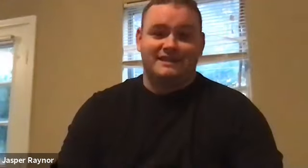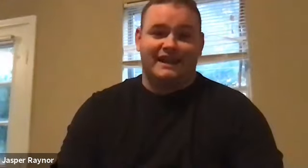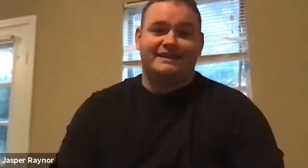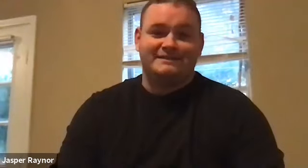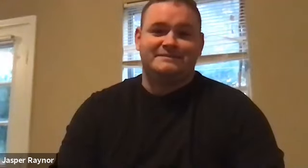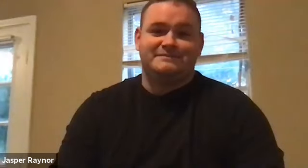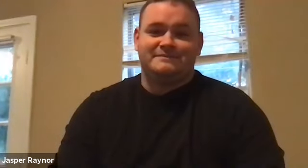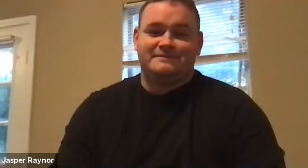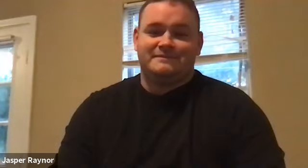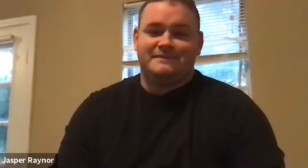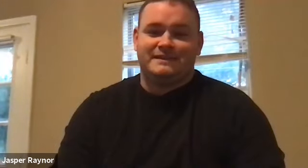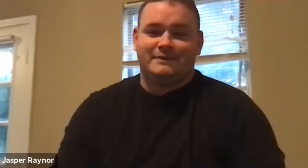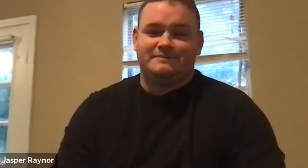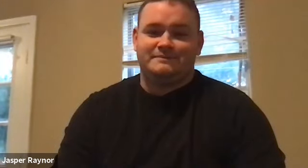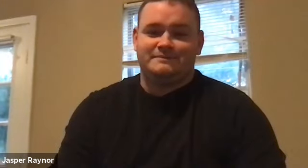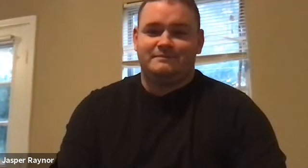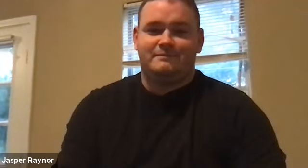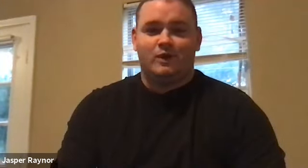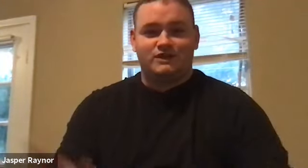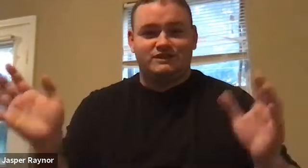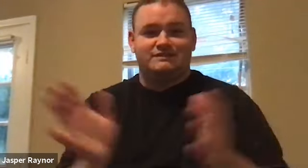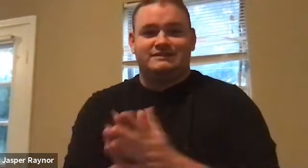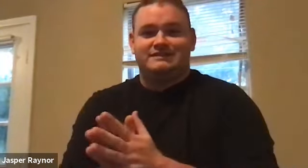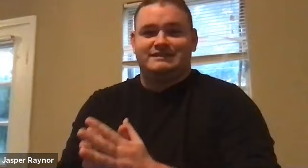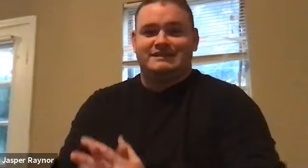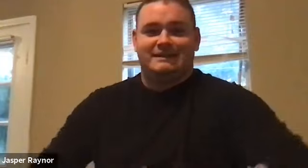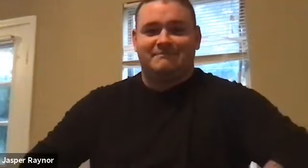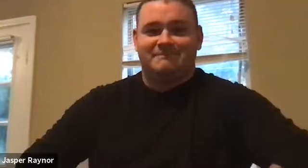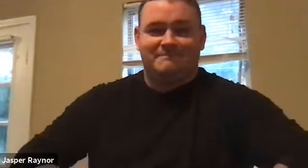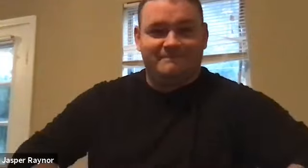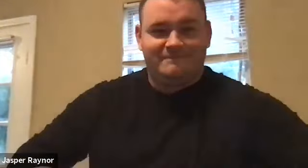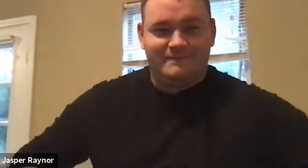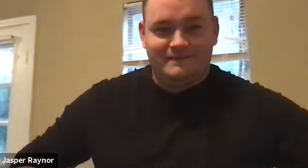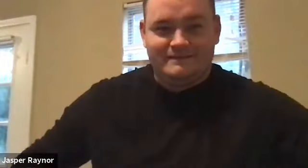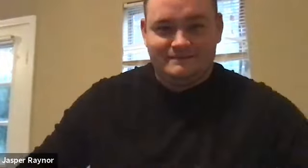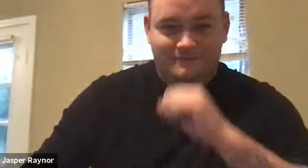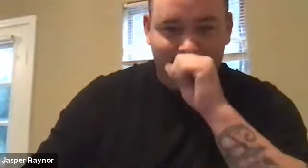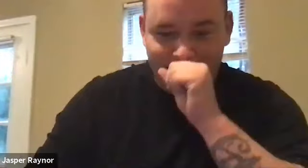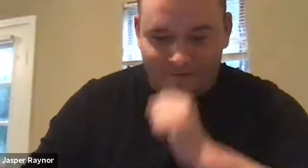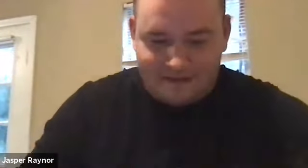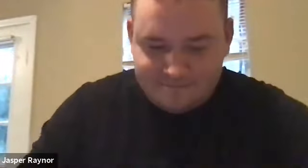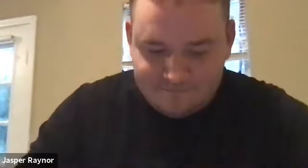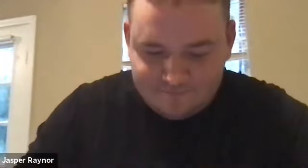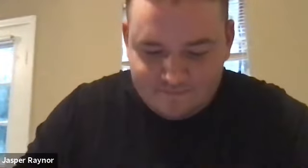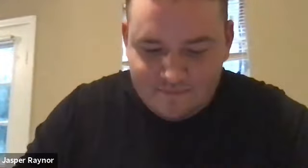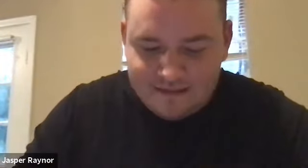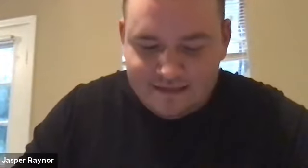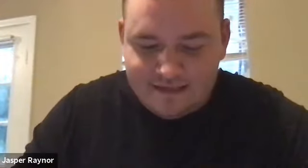today. Anyway, more questions? Is that it? Can I ask another question?